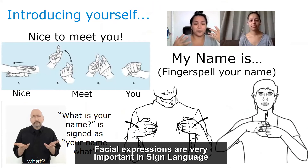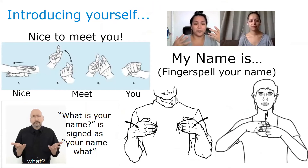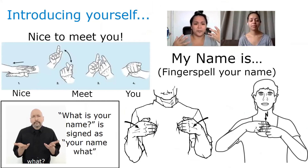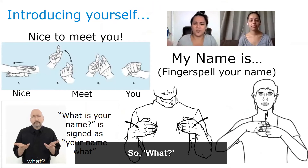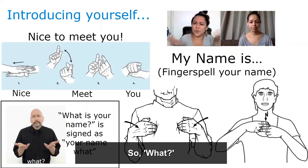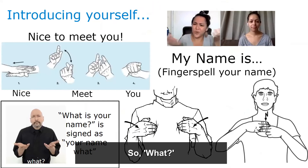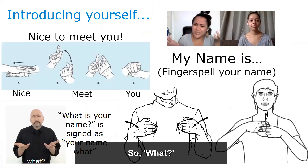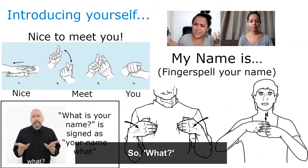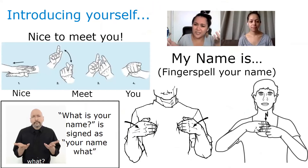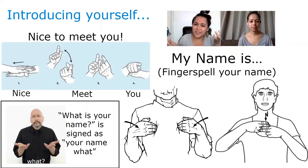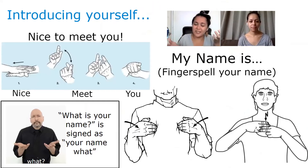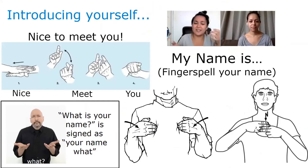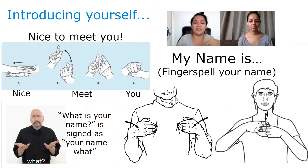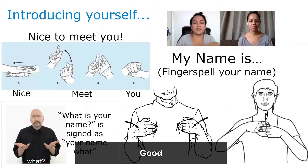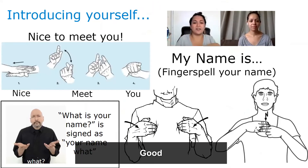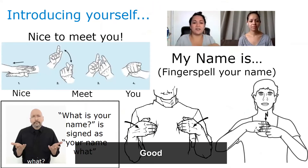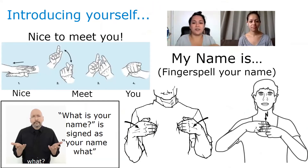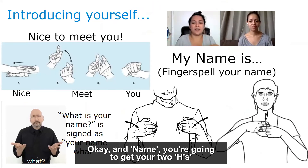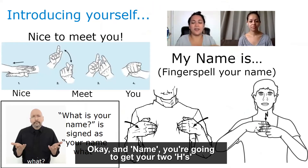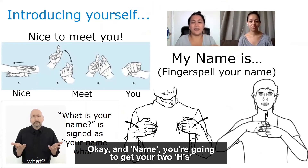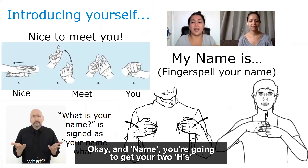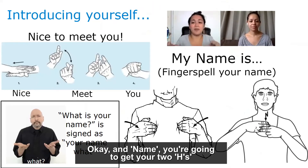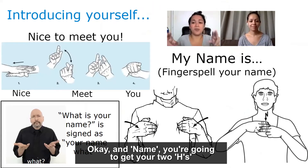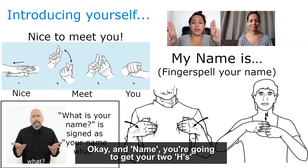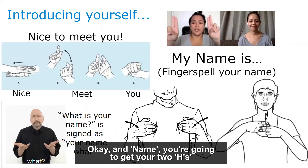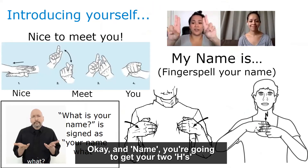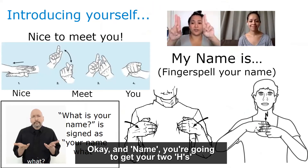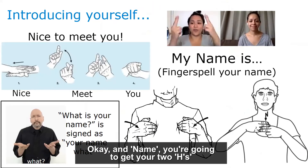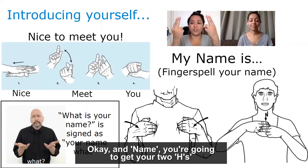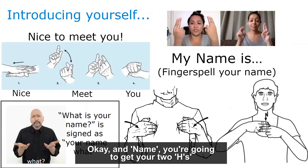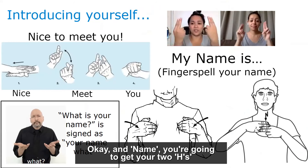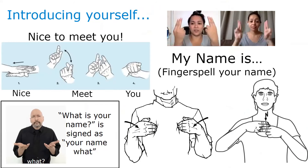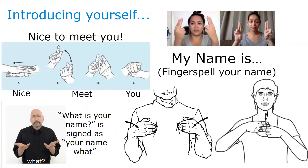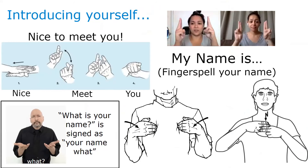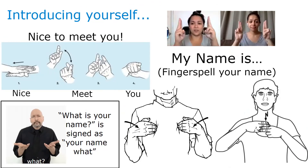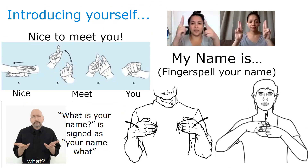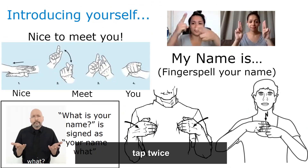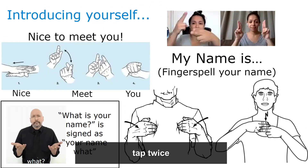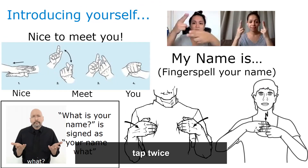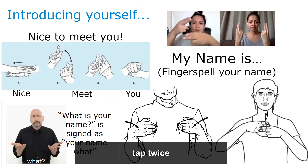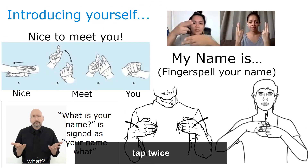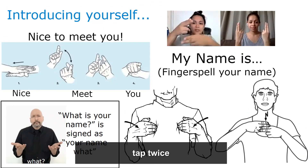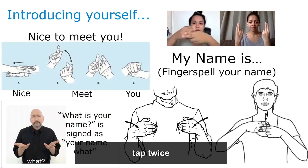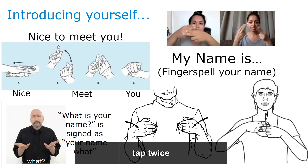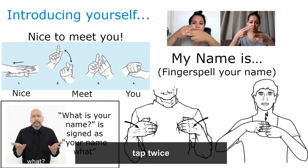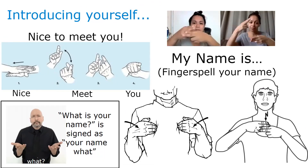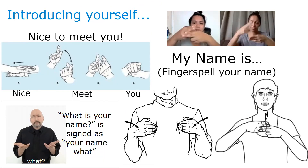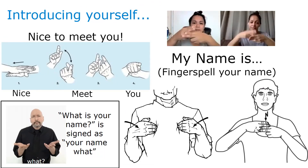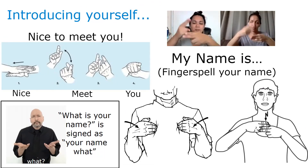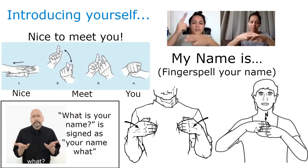right? So what? Good. Okay, and name, you're going to get your two H's. Tap twice. Tap,